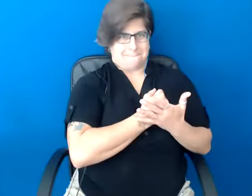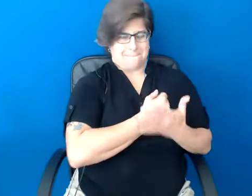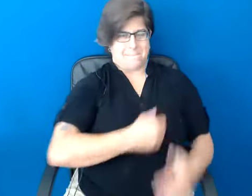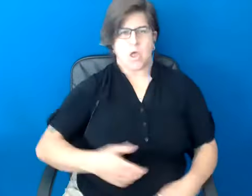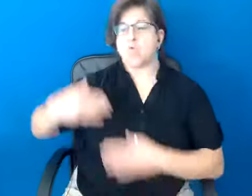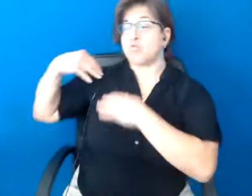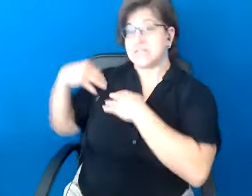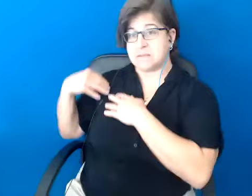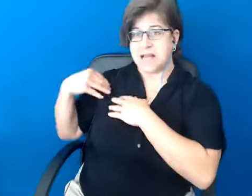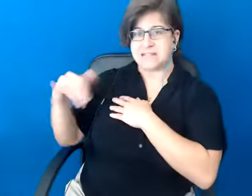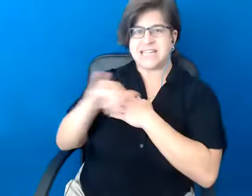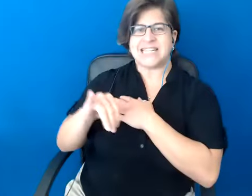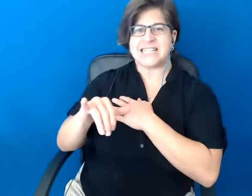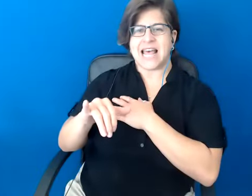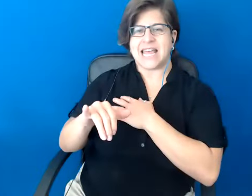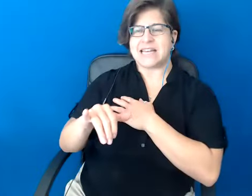them without earning them, like it's an entitlement.